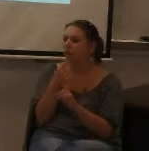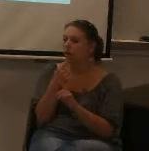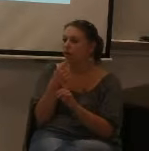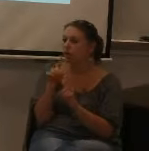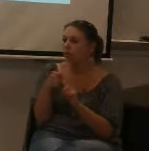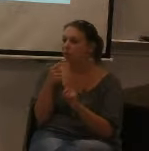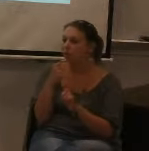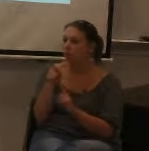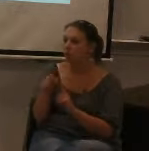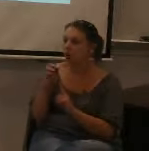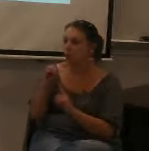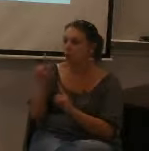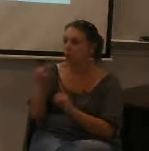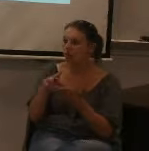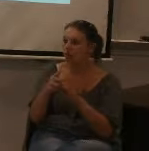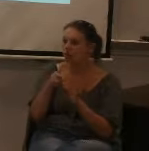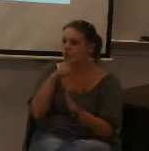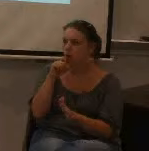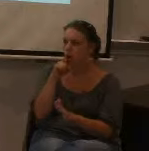And